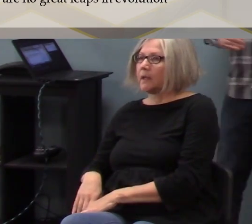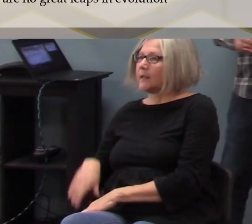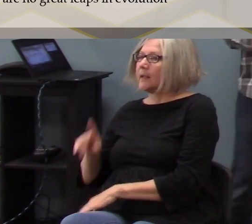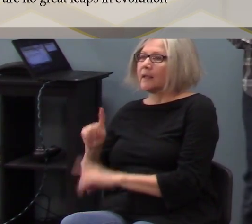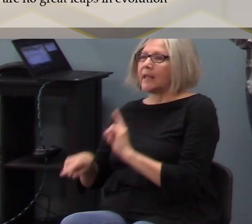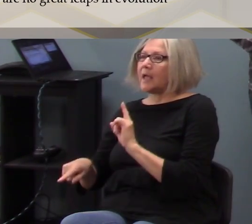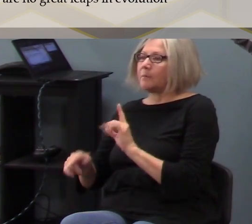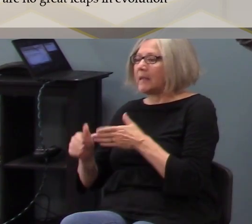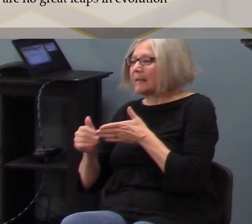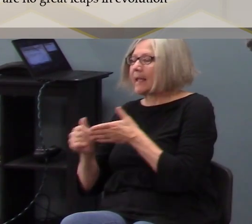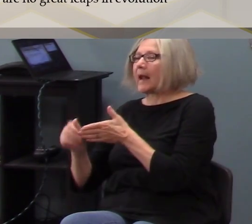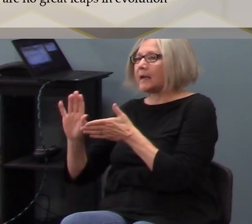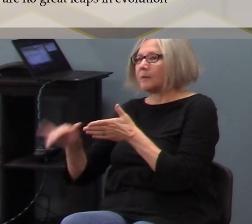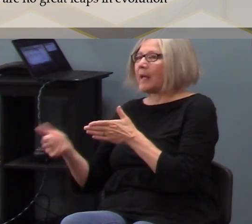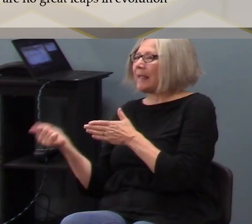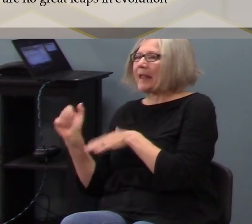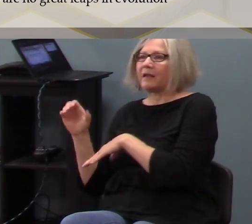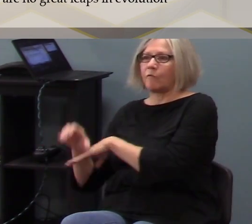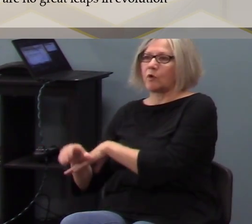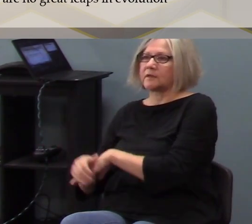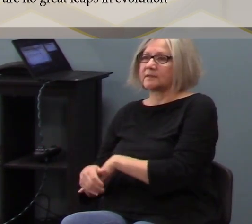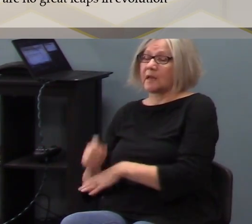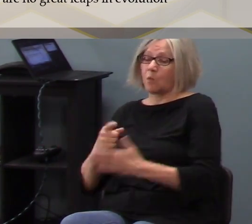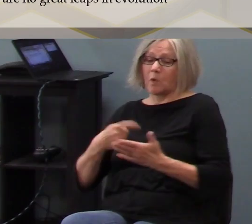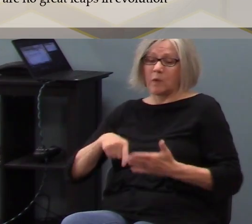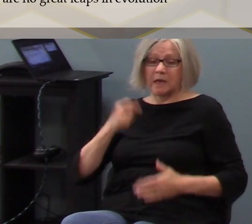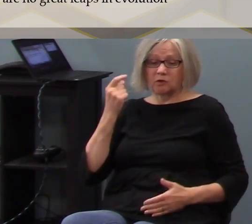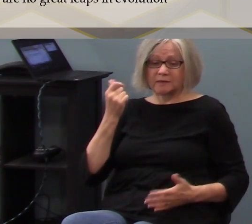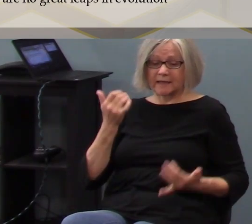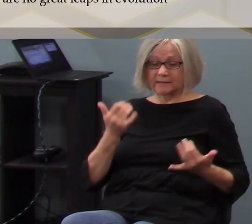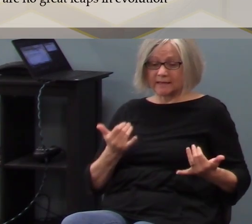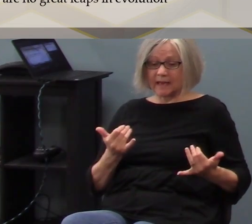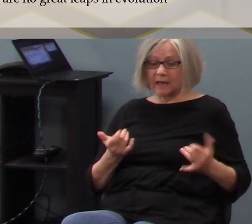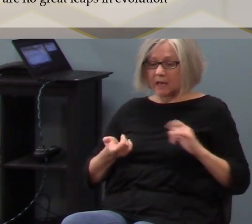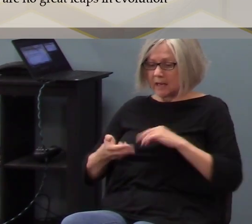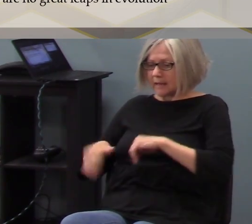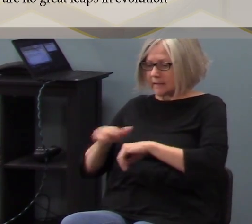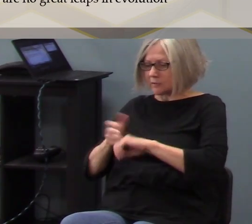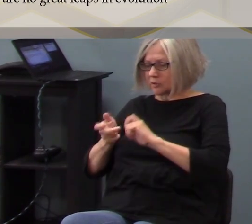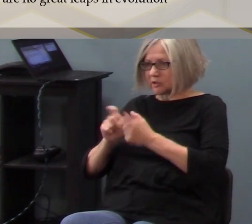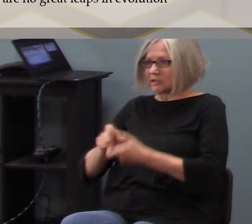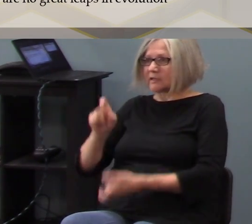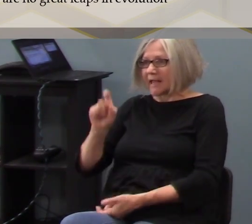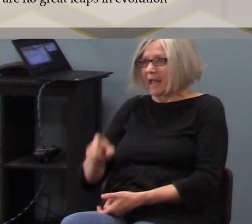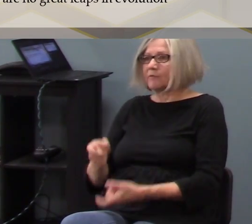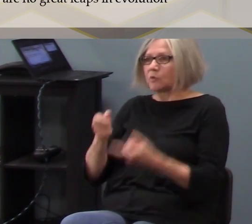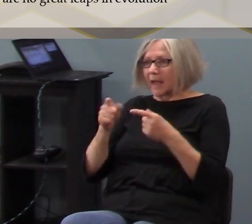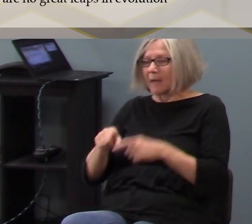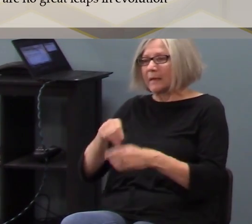can't be guided by any force. And again, what we understand today is that these natural changes had to happen in somebody's DNA.